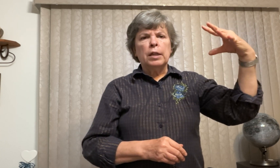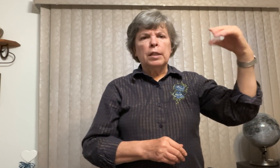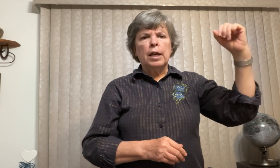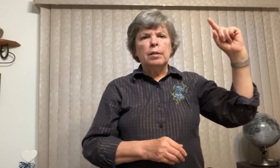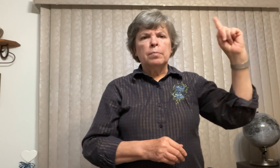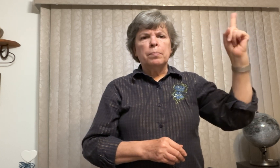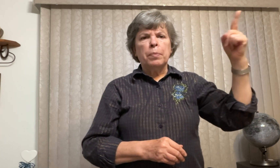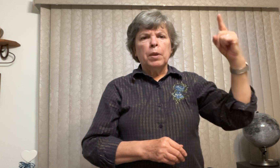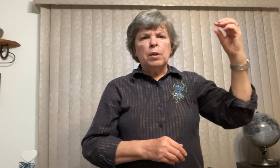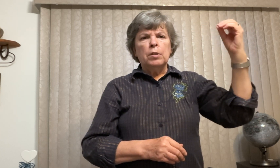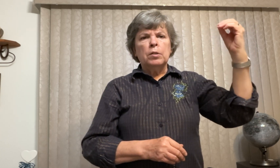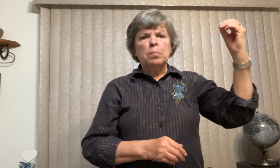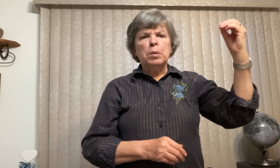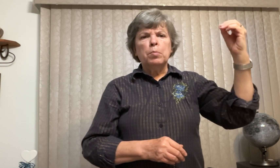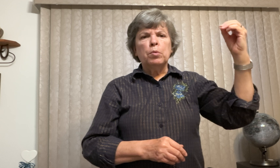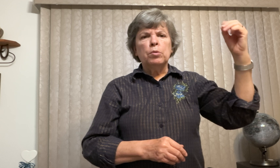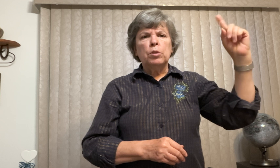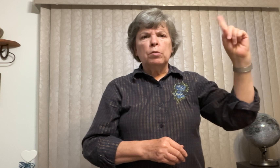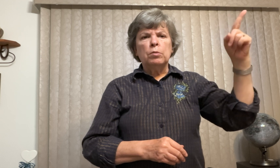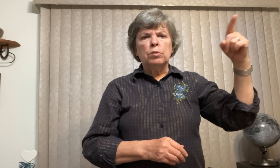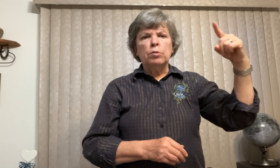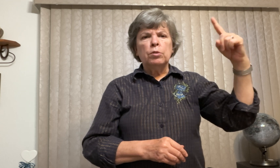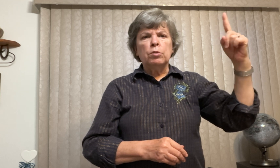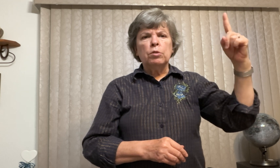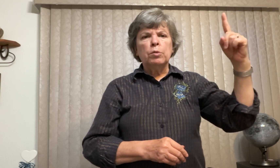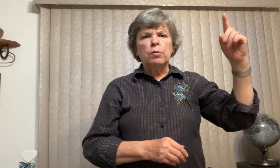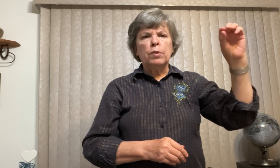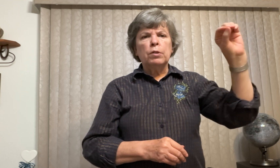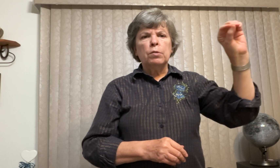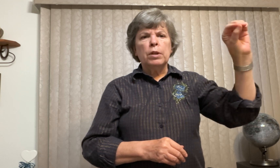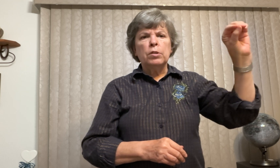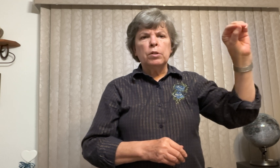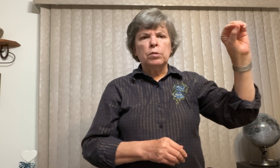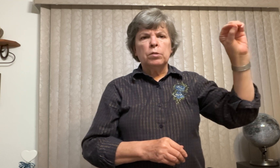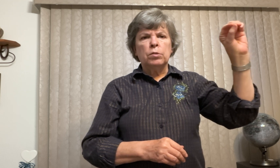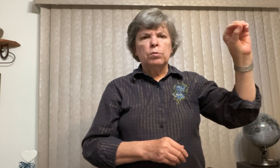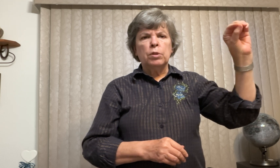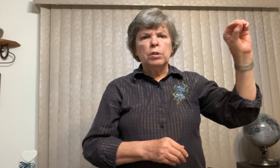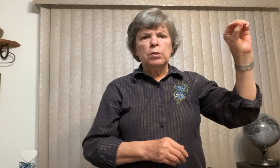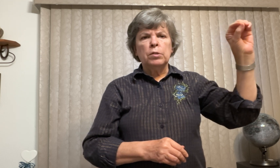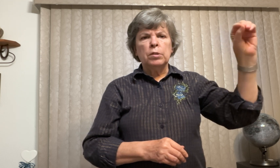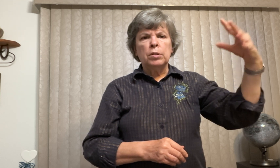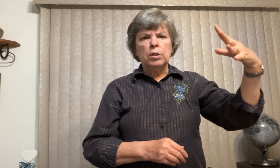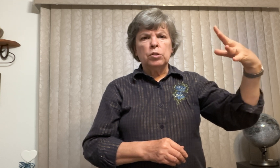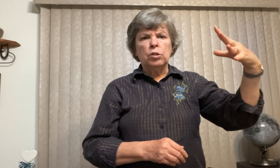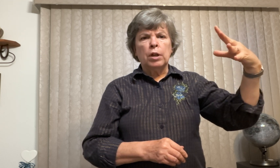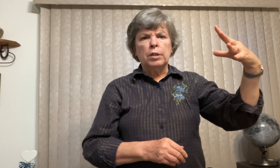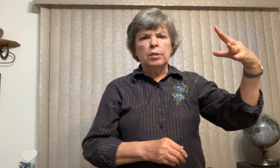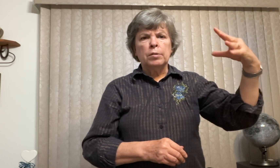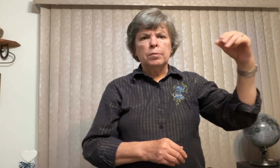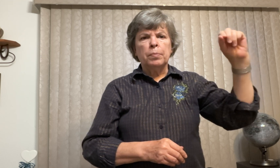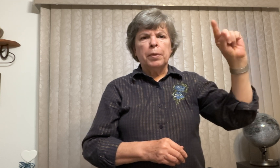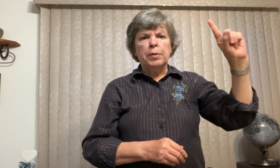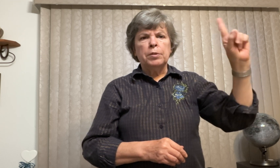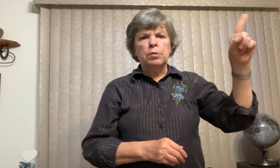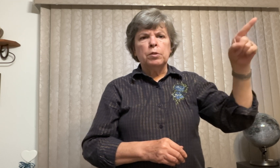that. Some people don't do the circle with the finger, they just do this and then shine it. So this